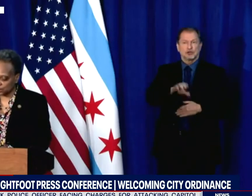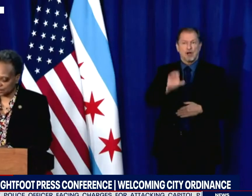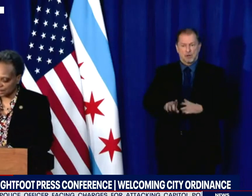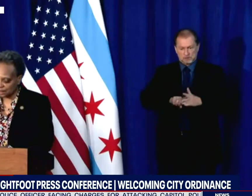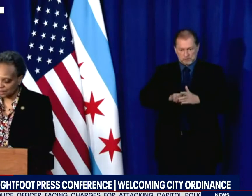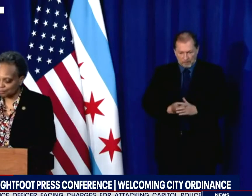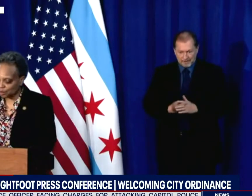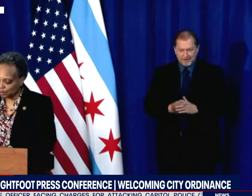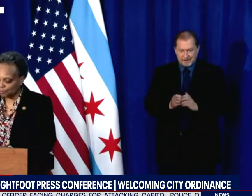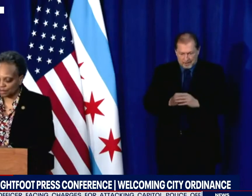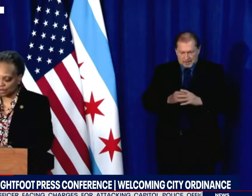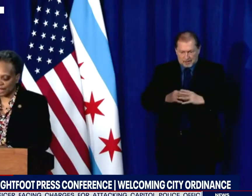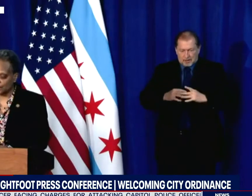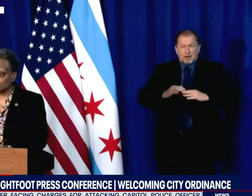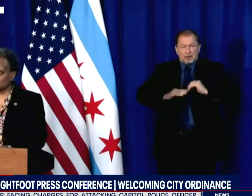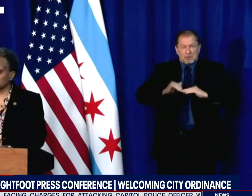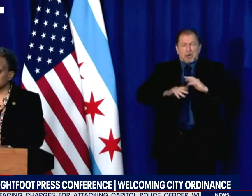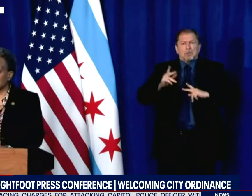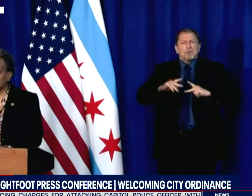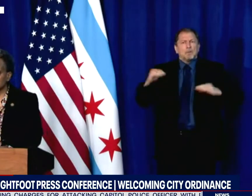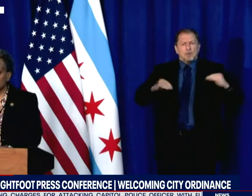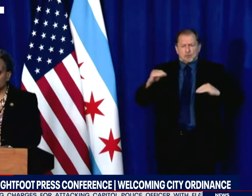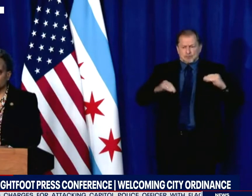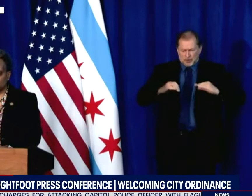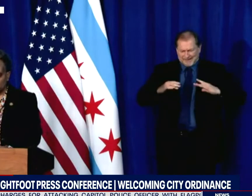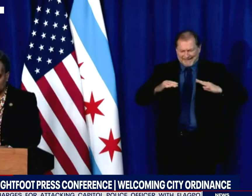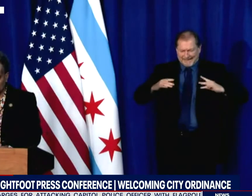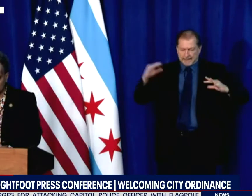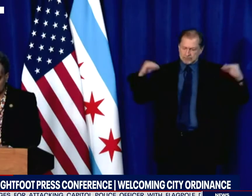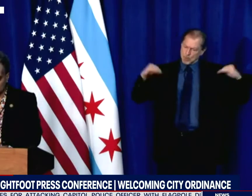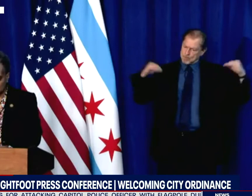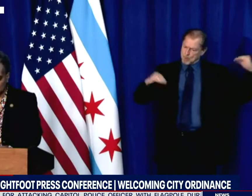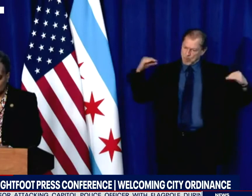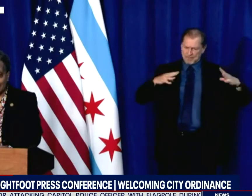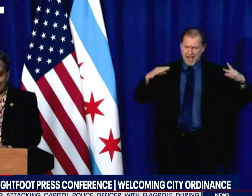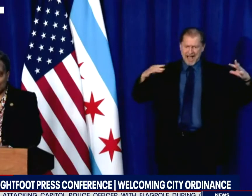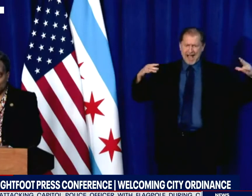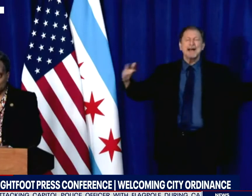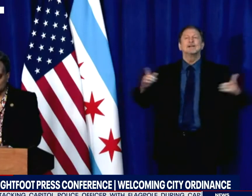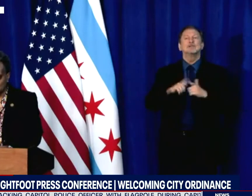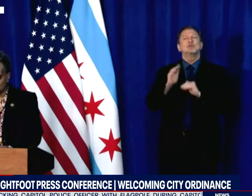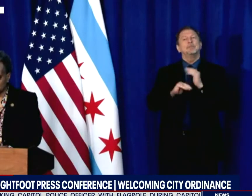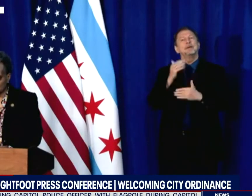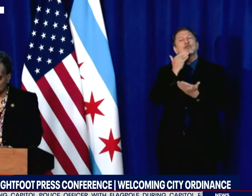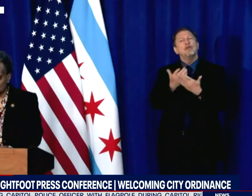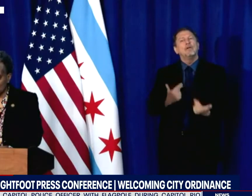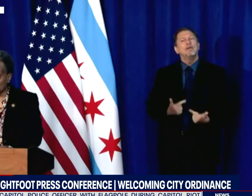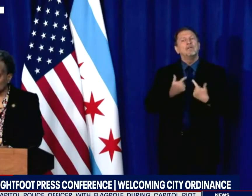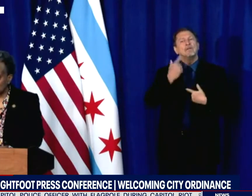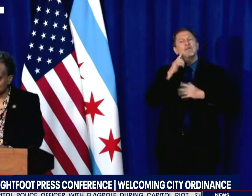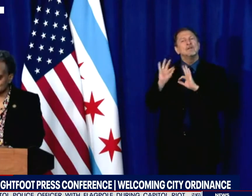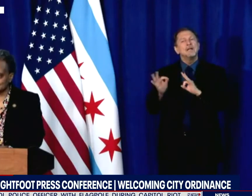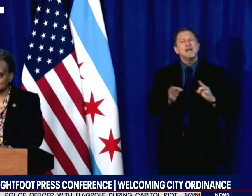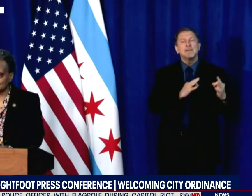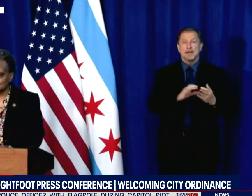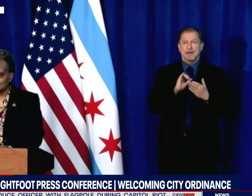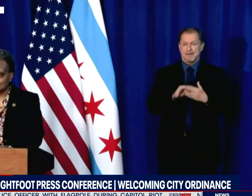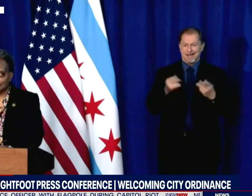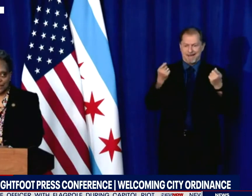came to our city to build a better life for themselves and for their families. And that heritage is a source of our